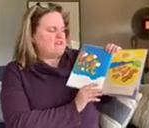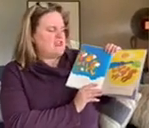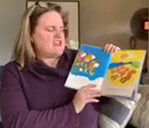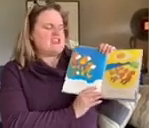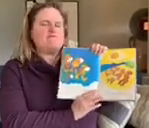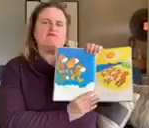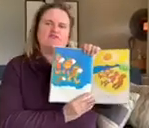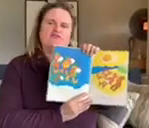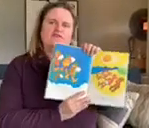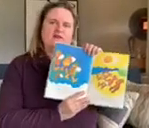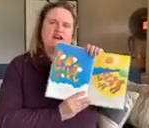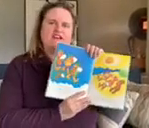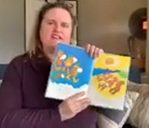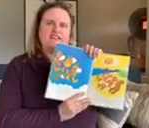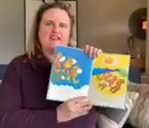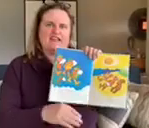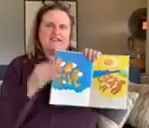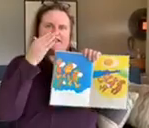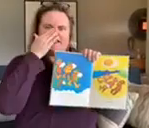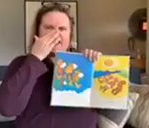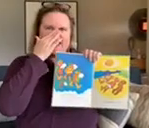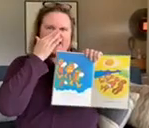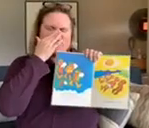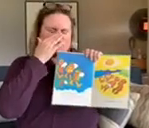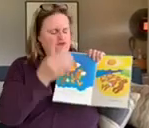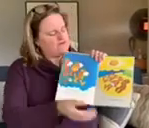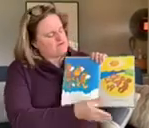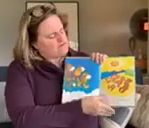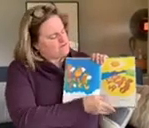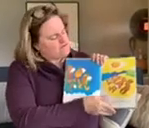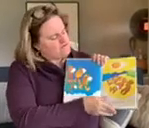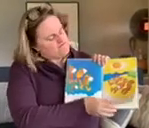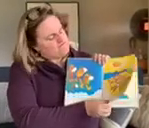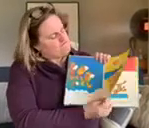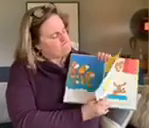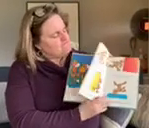They get burned by the sun. Ow!